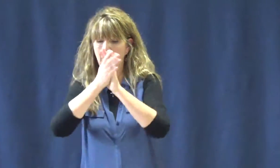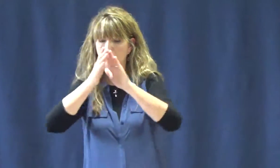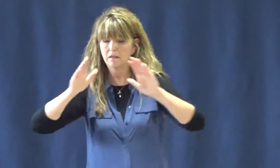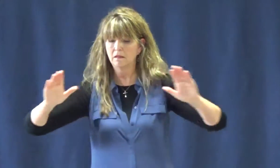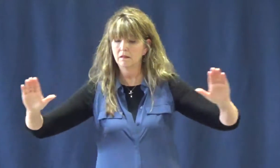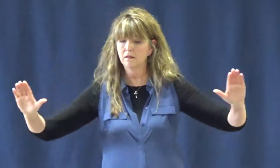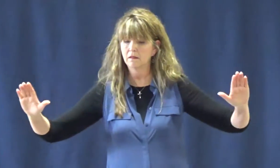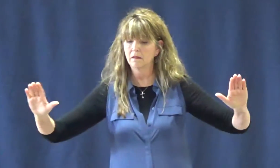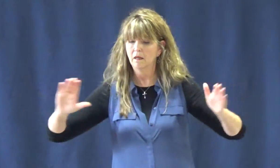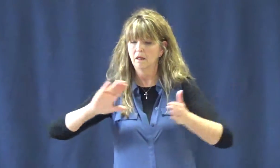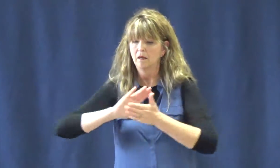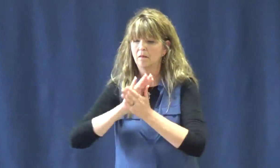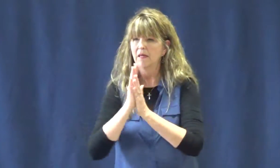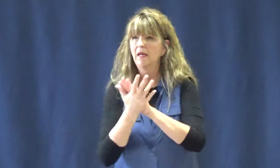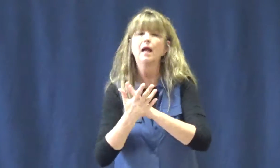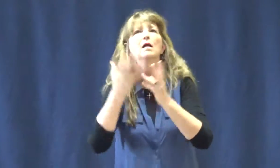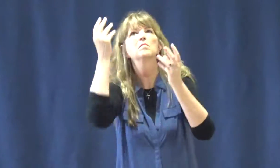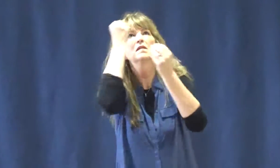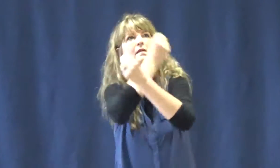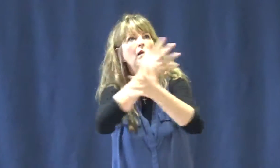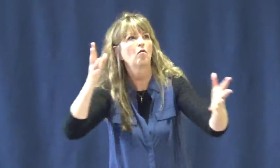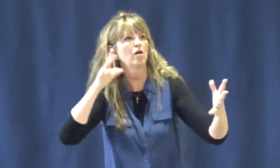The message of peace